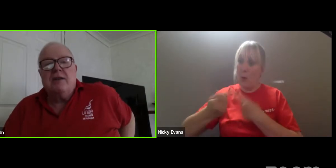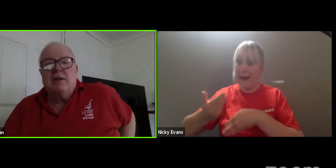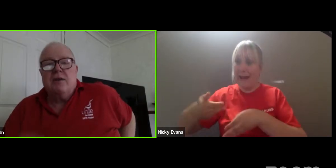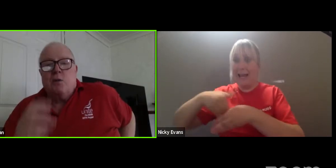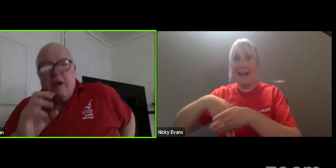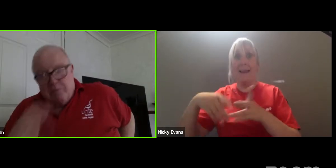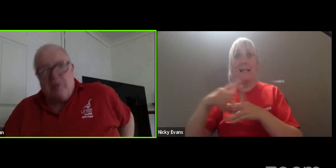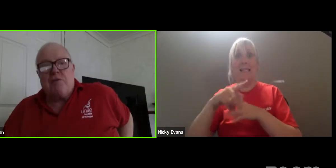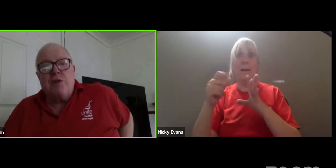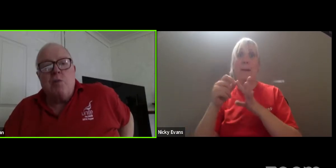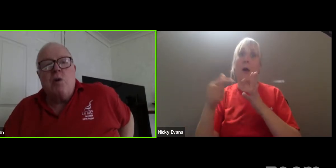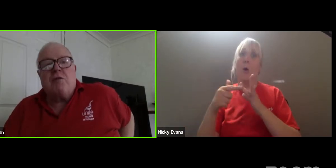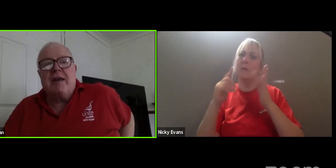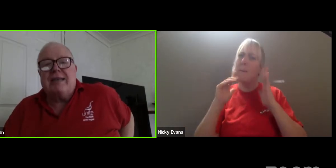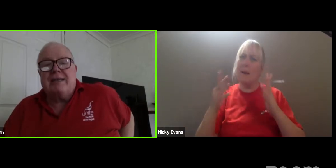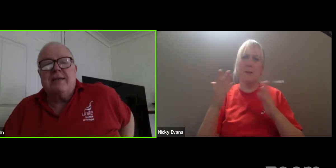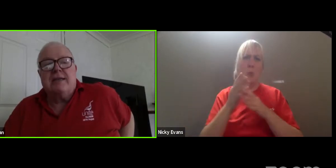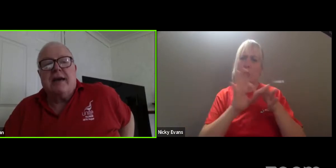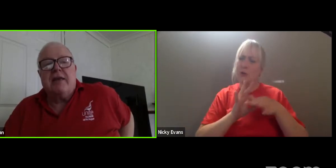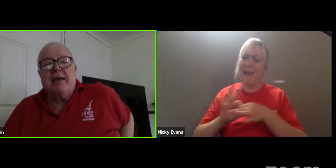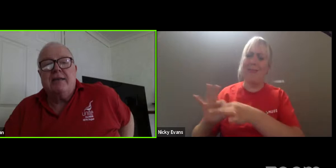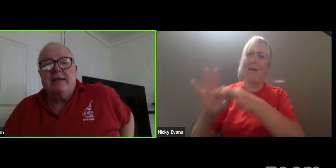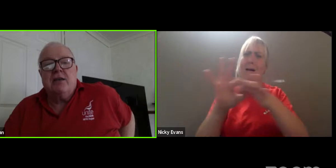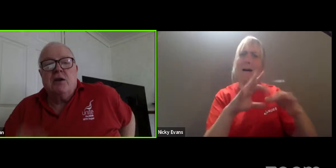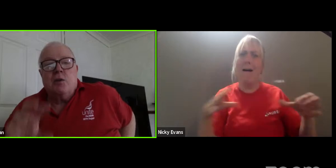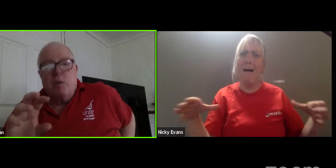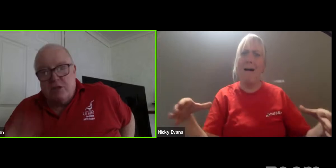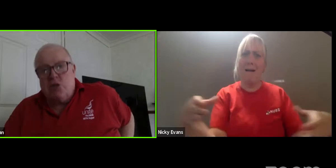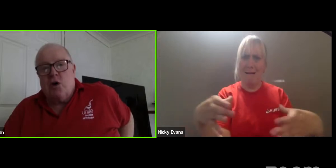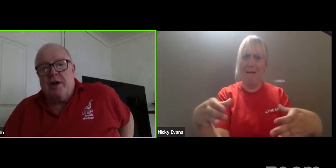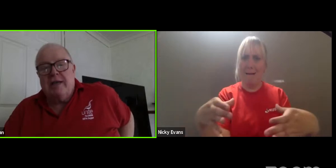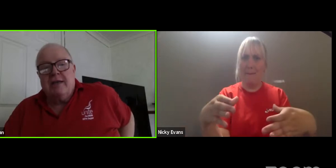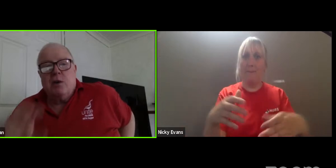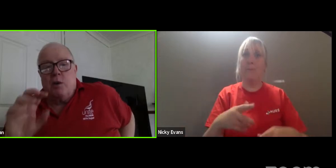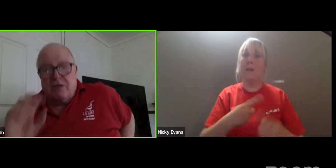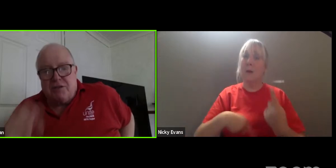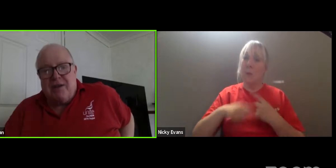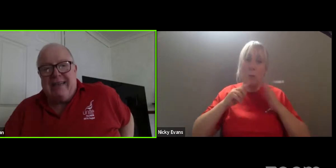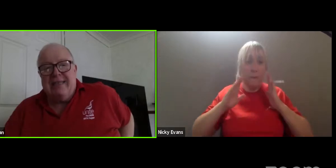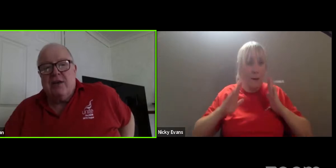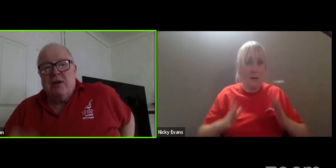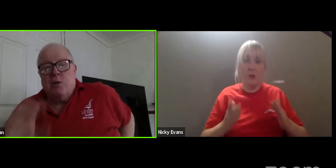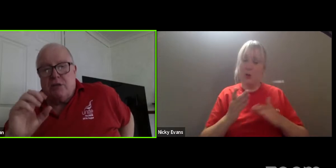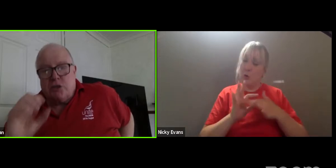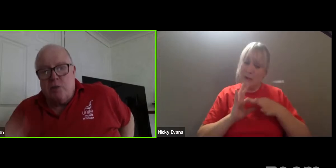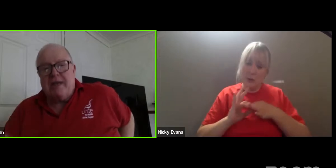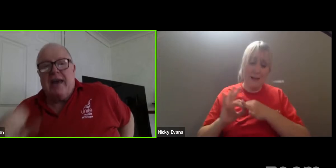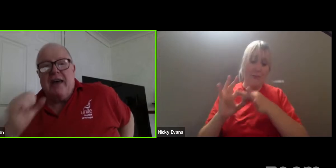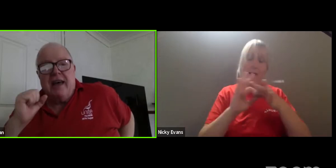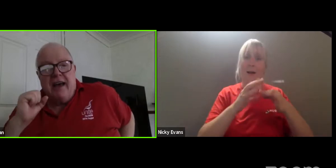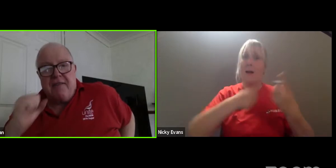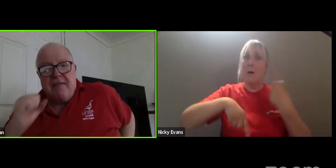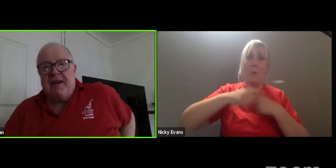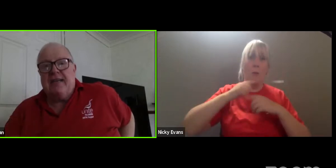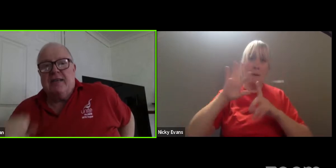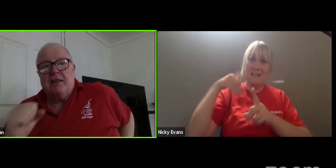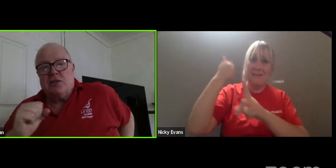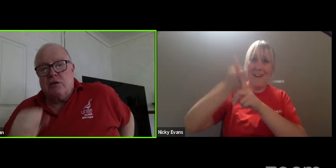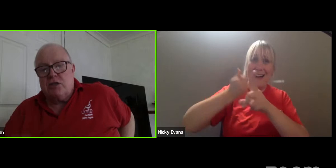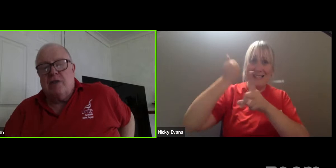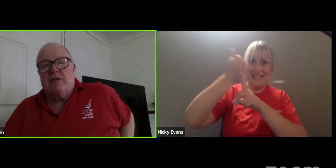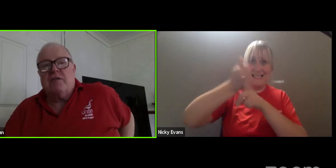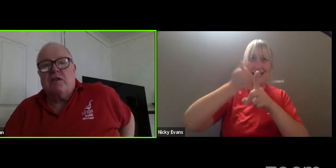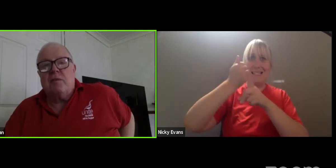together. We have put the framework for that together. We must join, we must fight, we must come together and fight